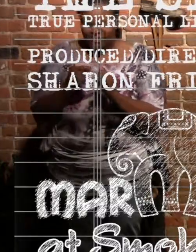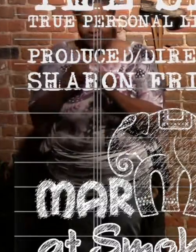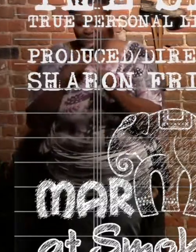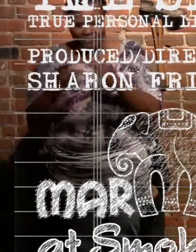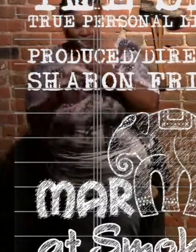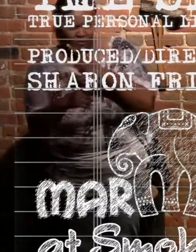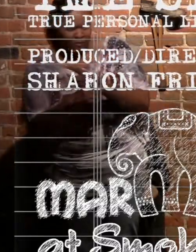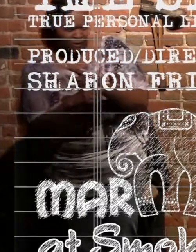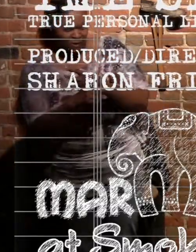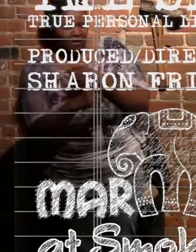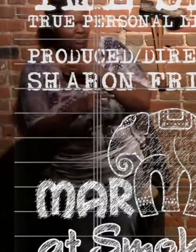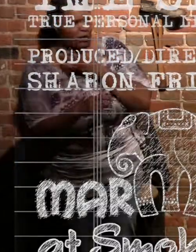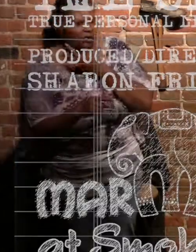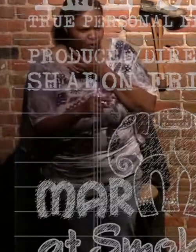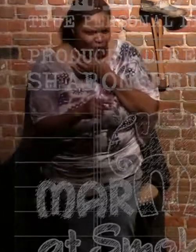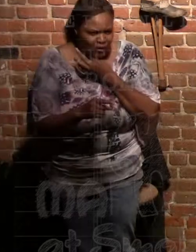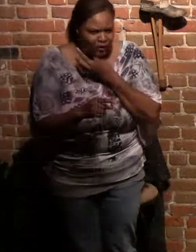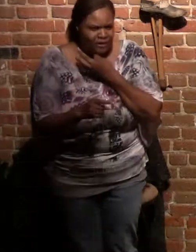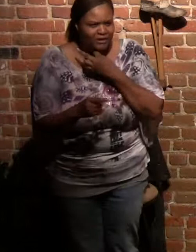choreography